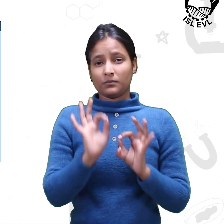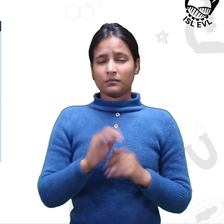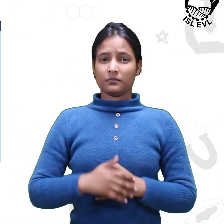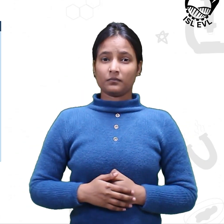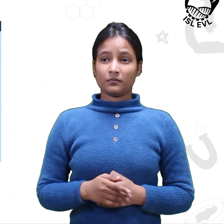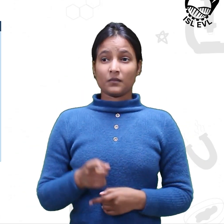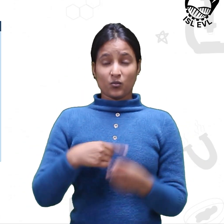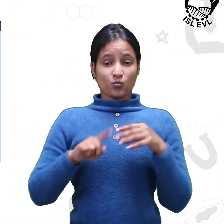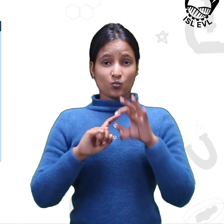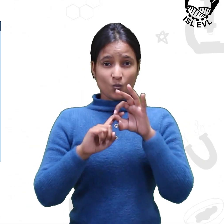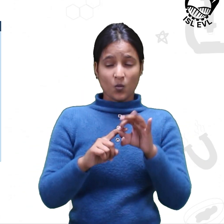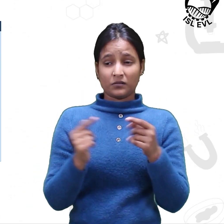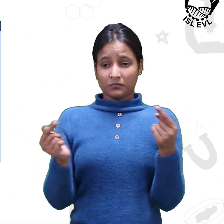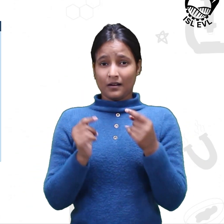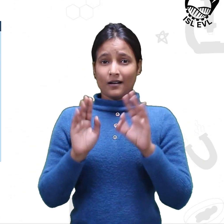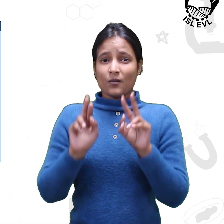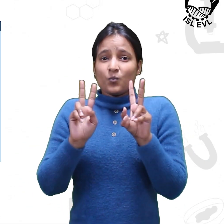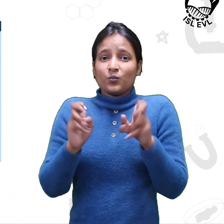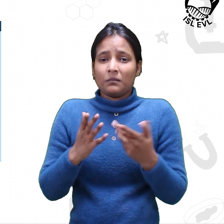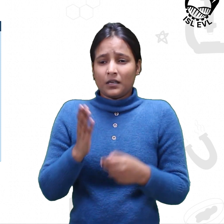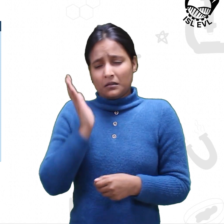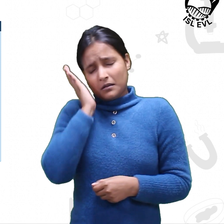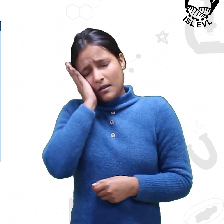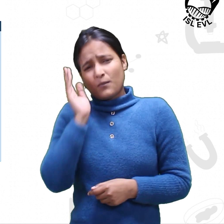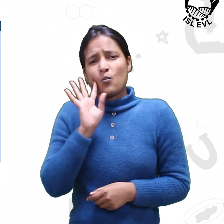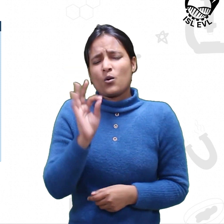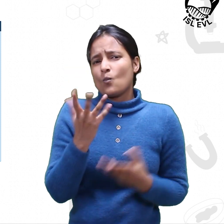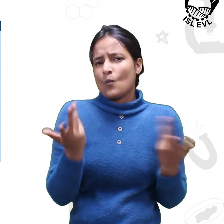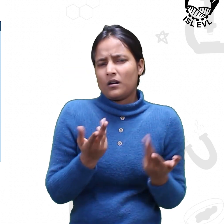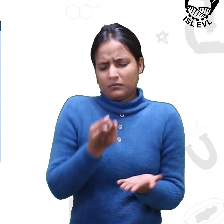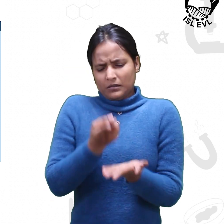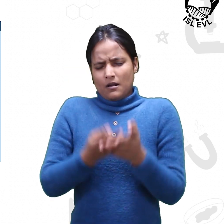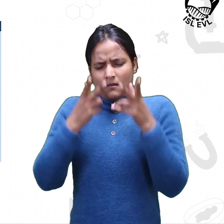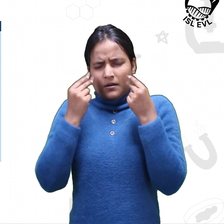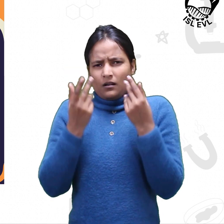not lying down and resting is sufficient, that again is quite debatable.